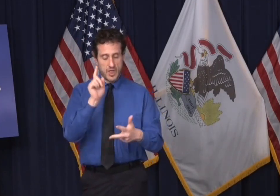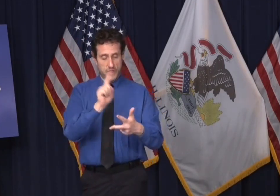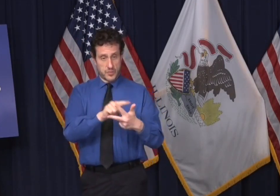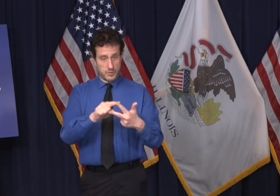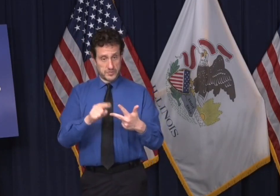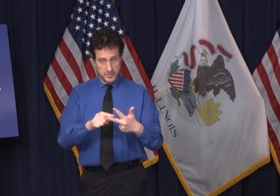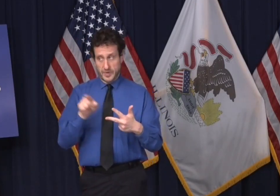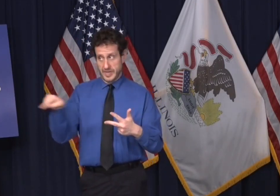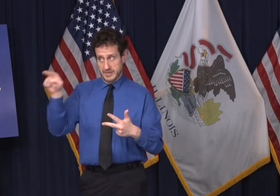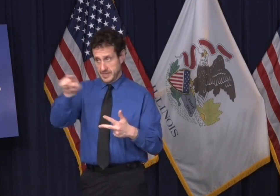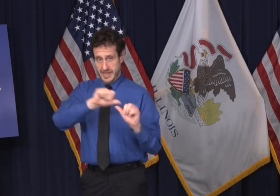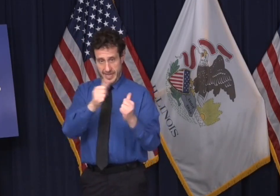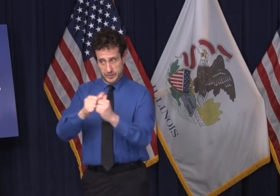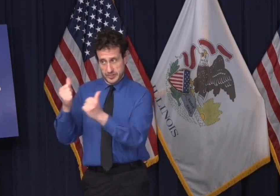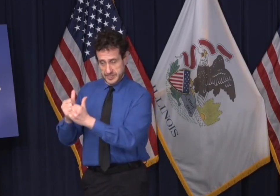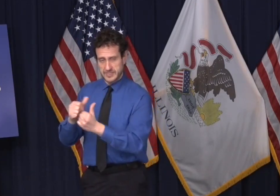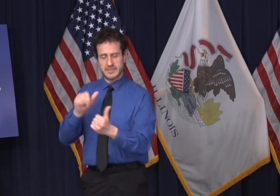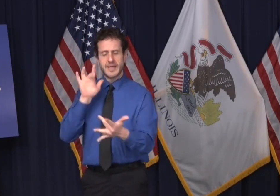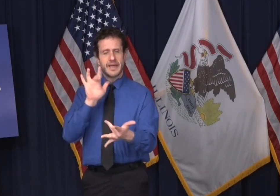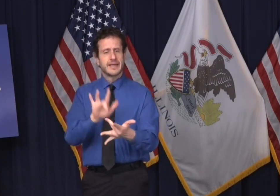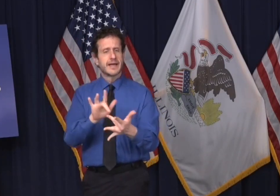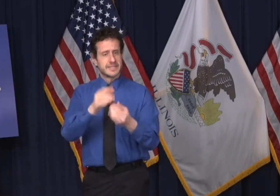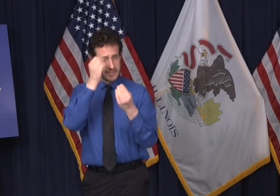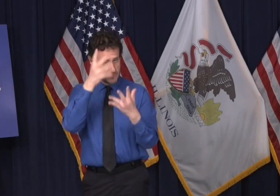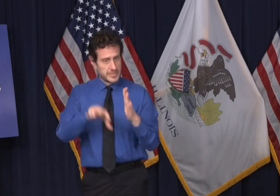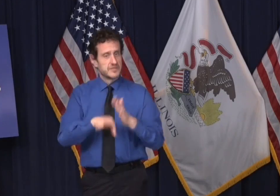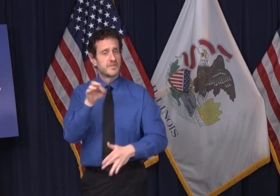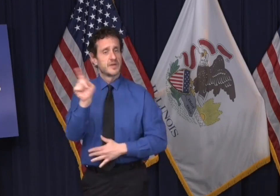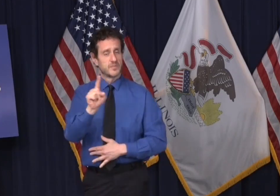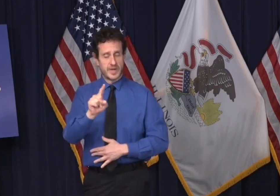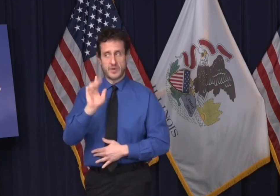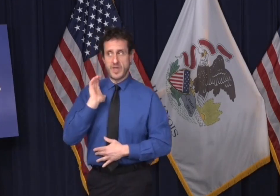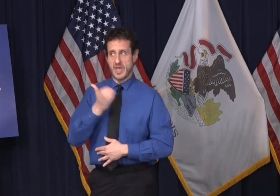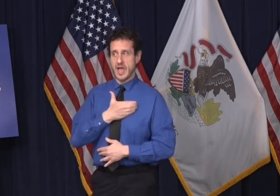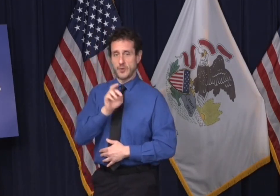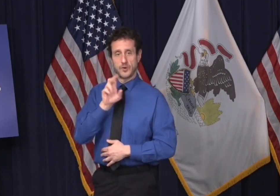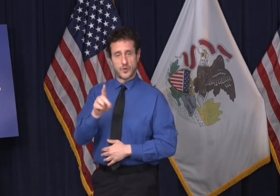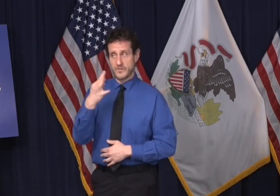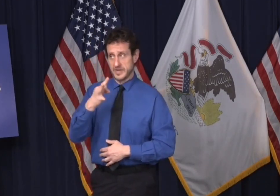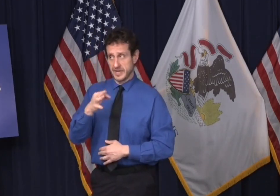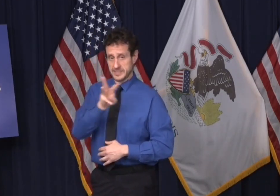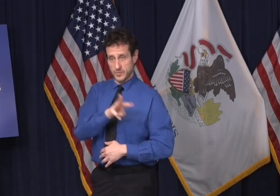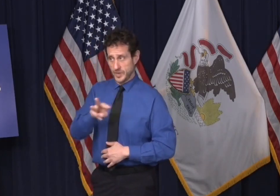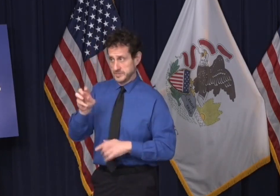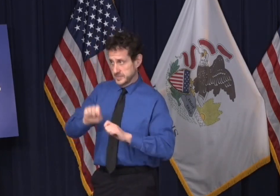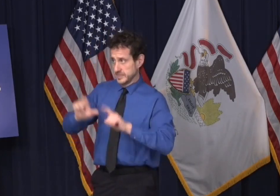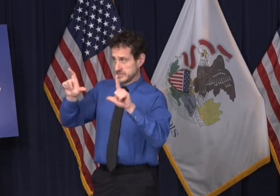those enforcement agencies is available on our COVID-19